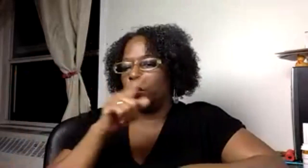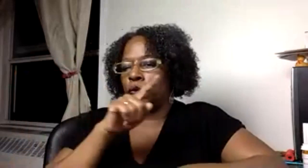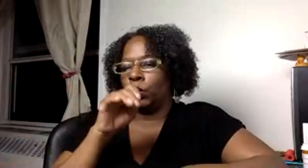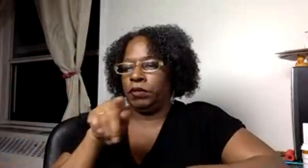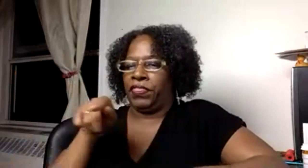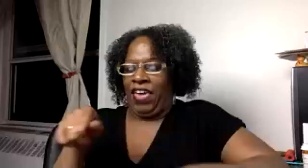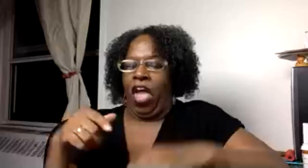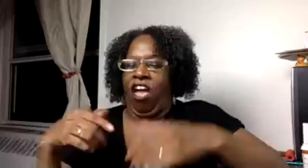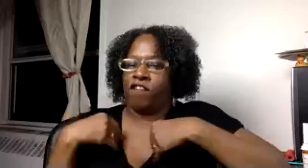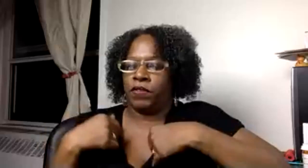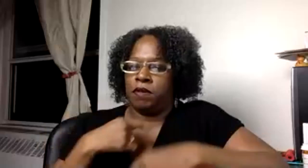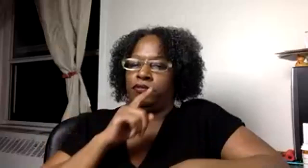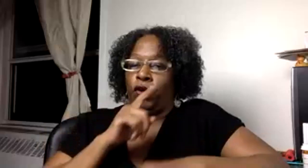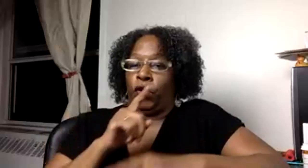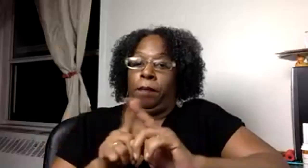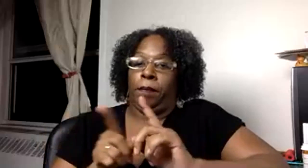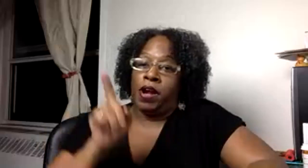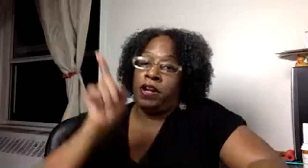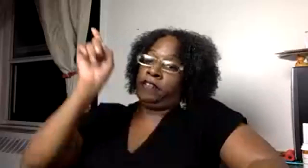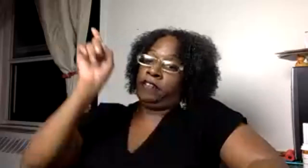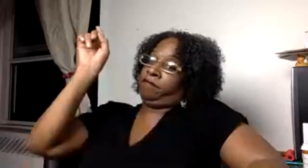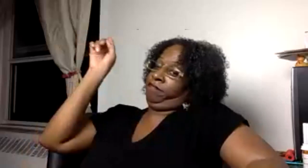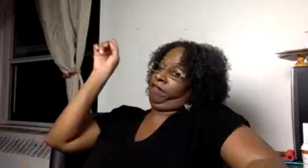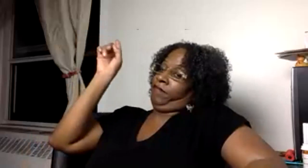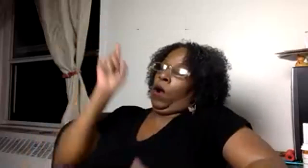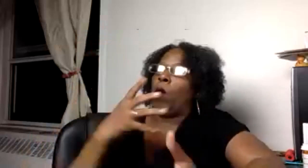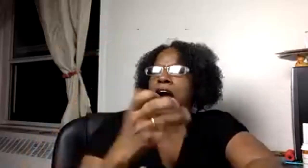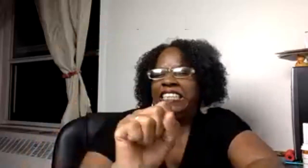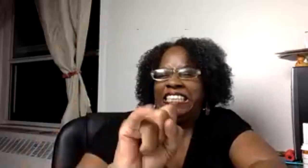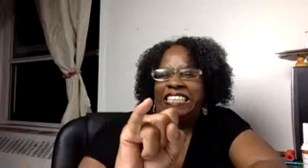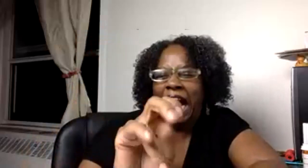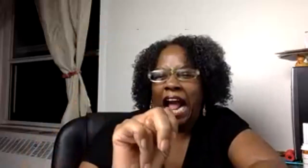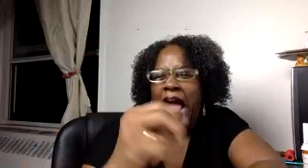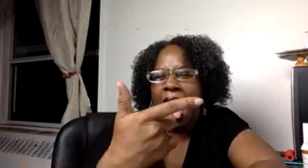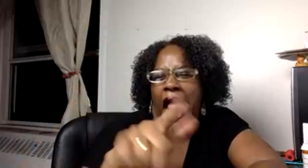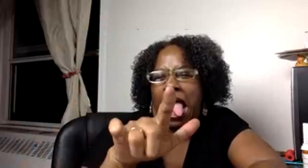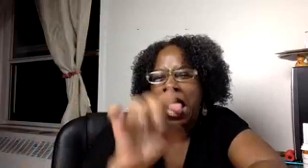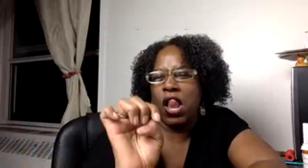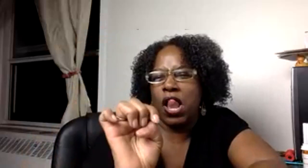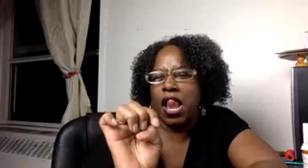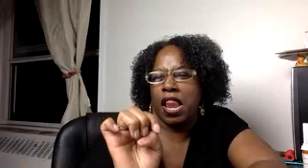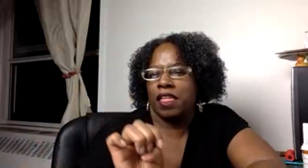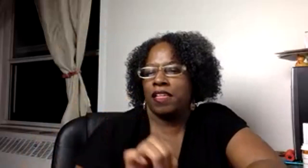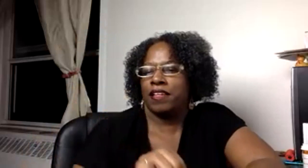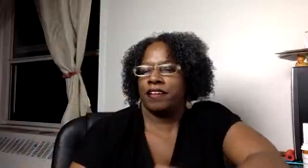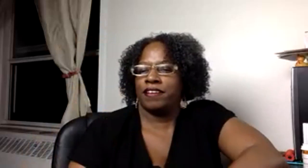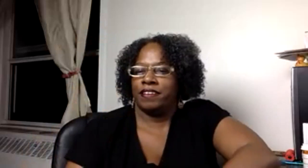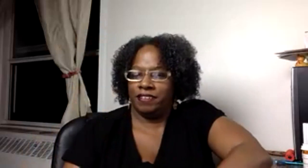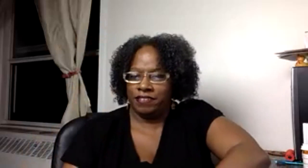I mean, if you're married, if you're under the age of 40, don't worry. They have another Zoom, but this specific one is asking for exclusively